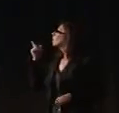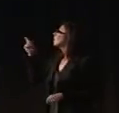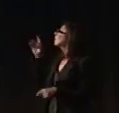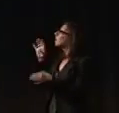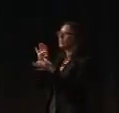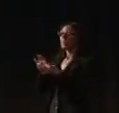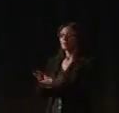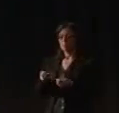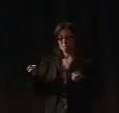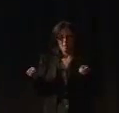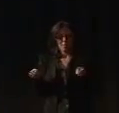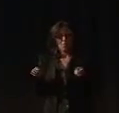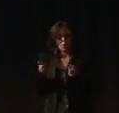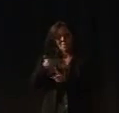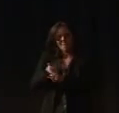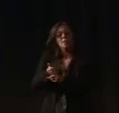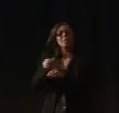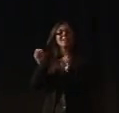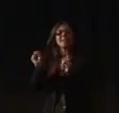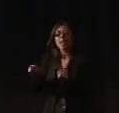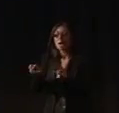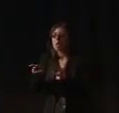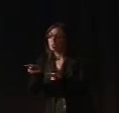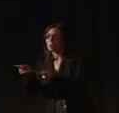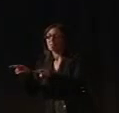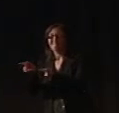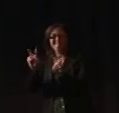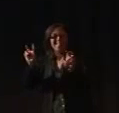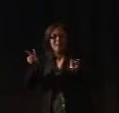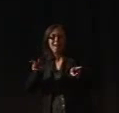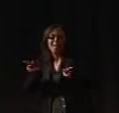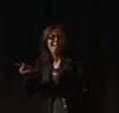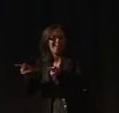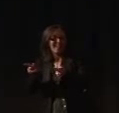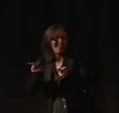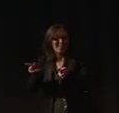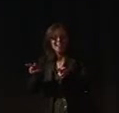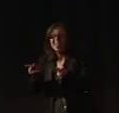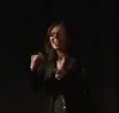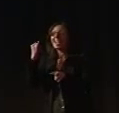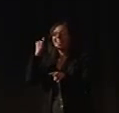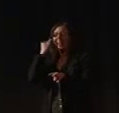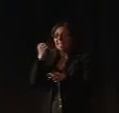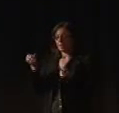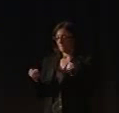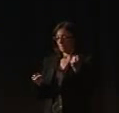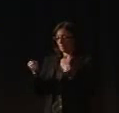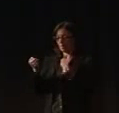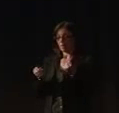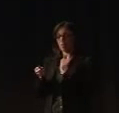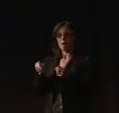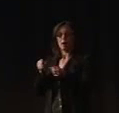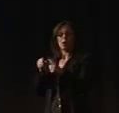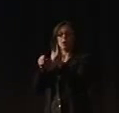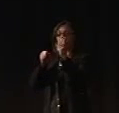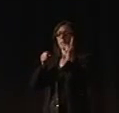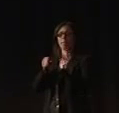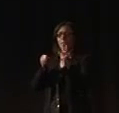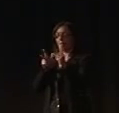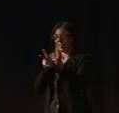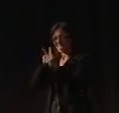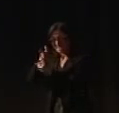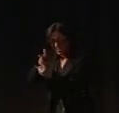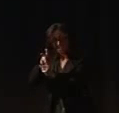you can buy it, which is braking if you come too close to a pedestrian or a car. This